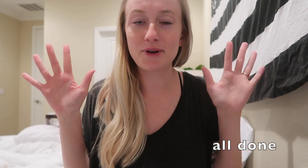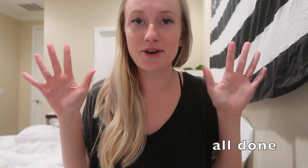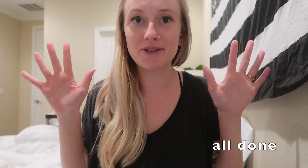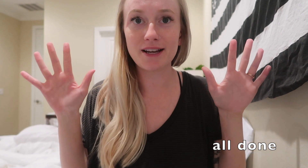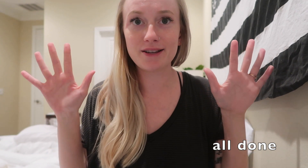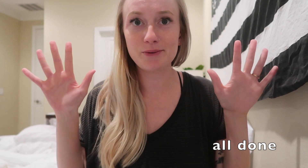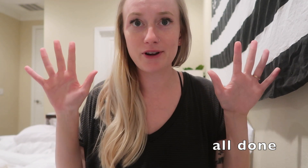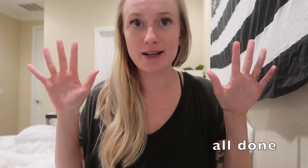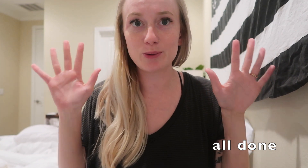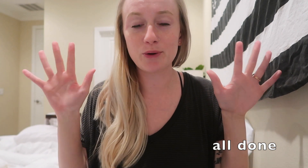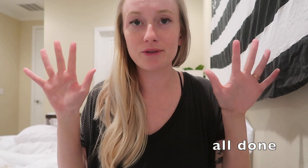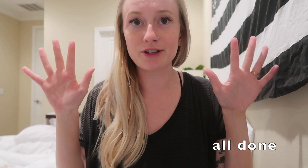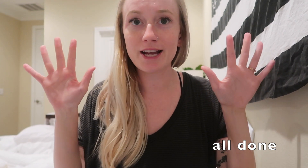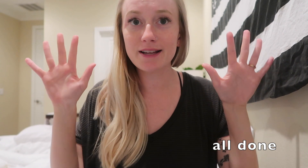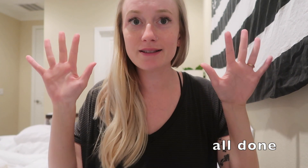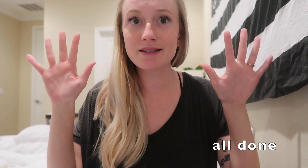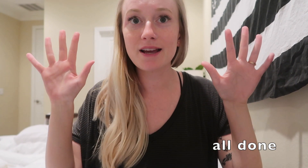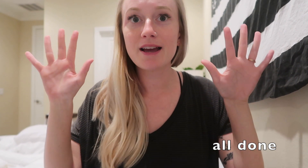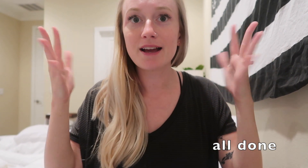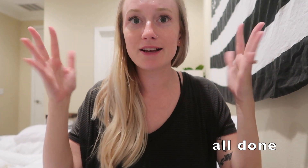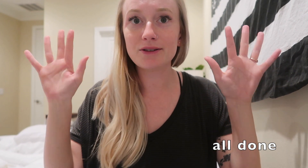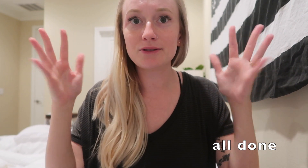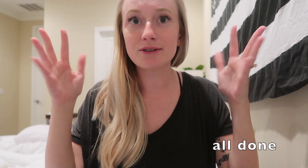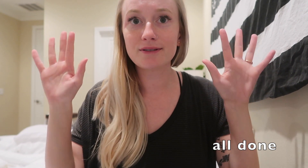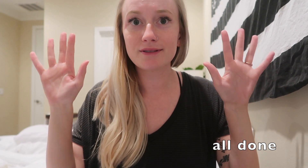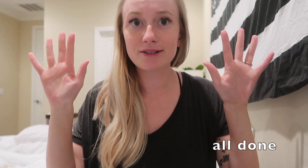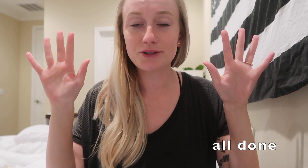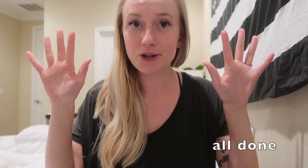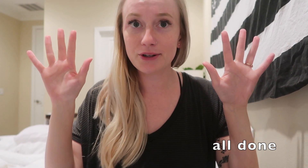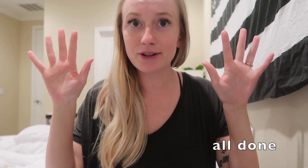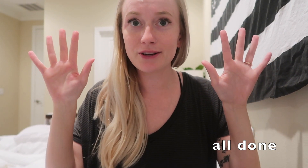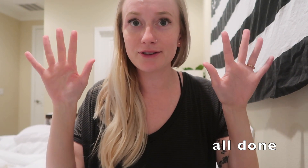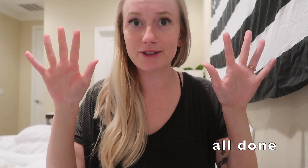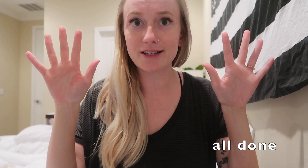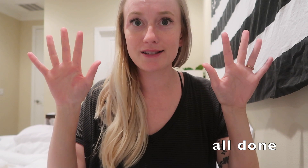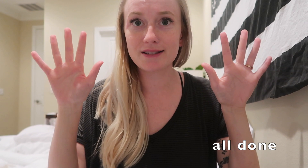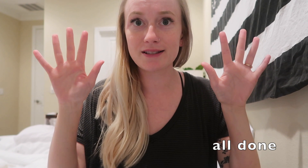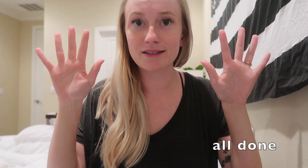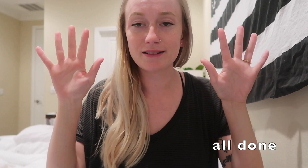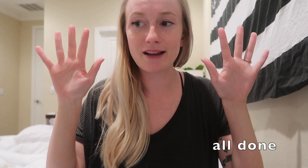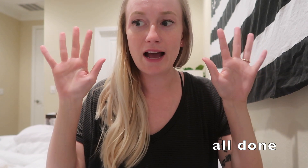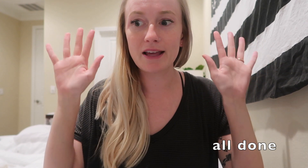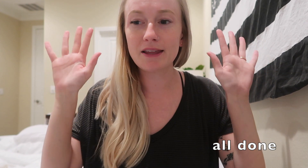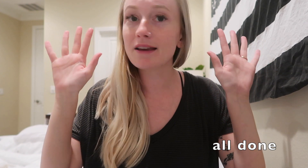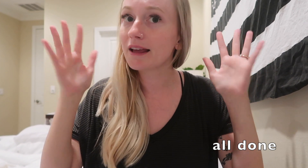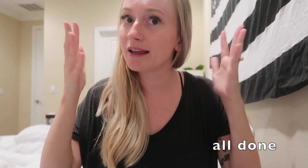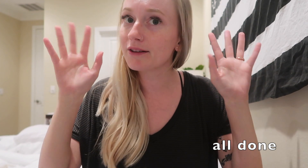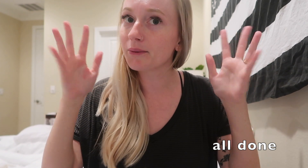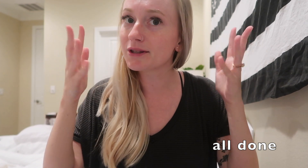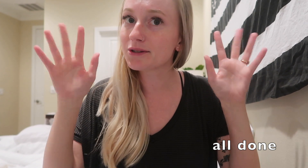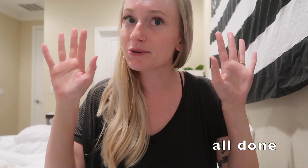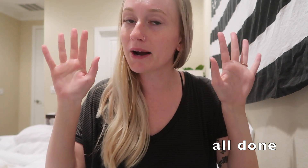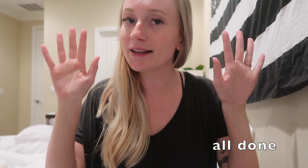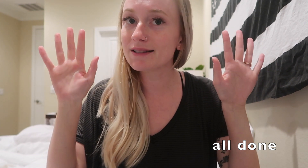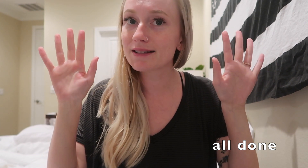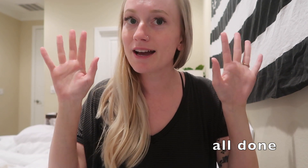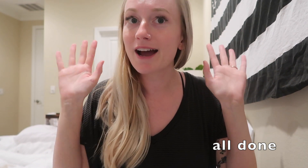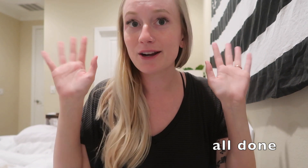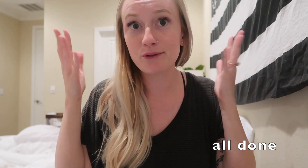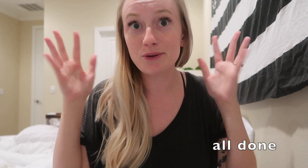all done, you raise both of your hands and you turn your wrists, I think either once or twice. I know if you